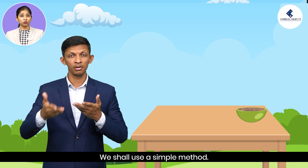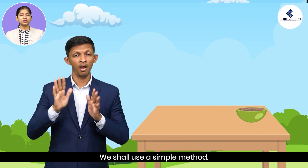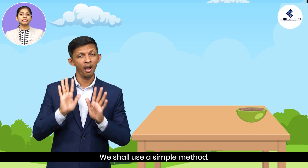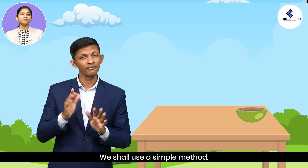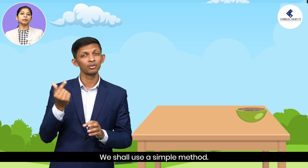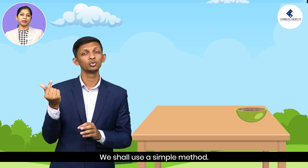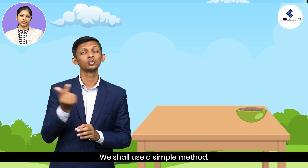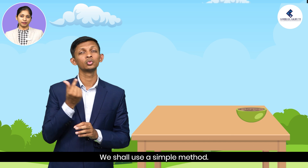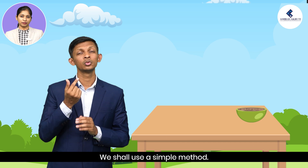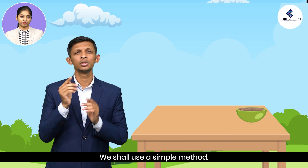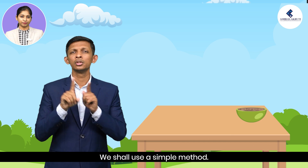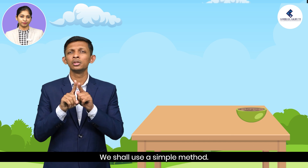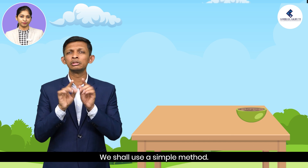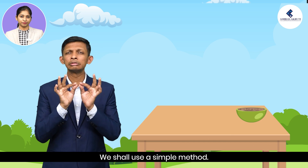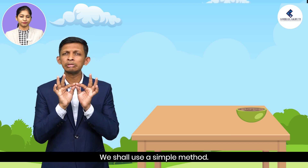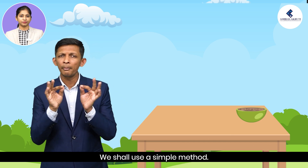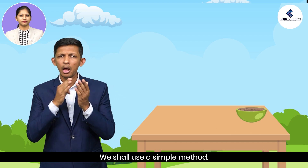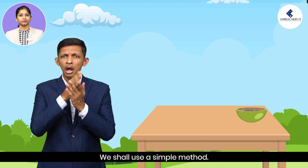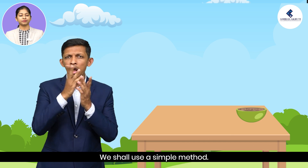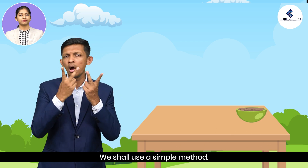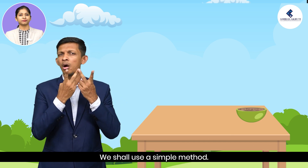We shall use a simple method.